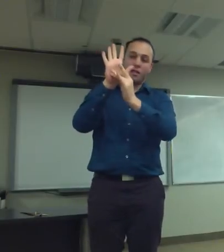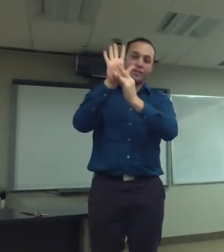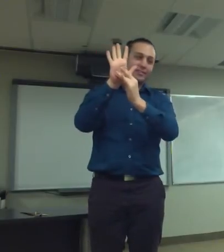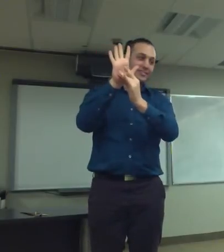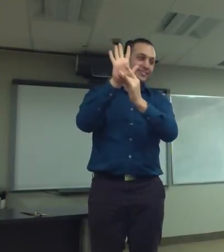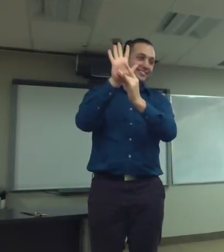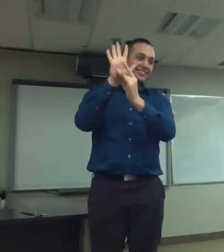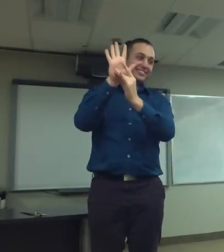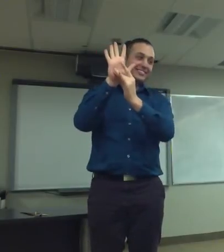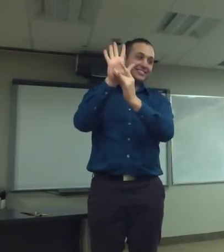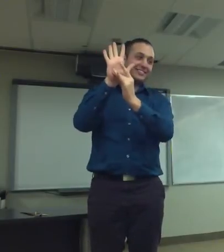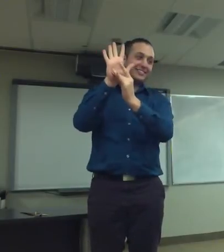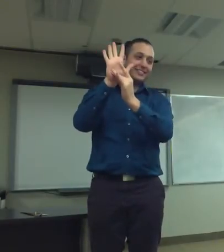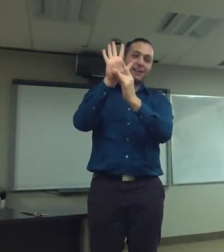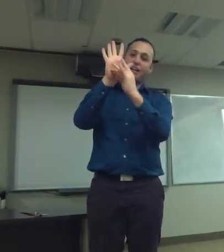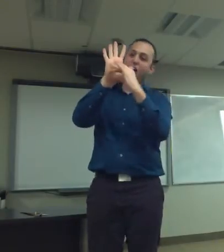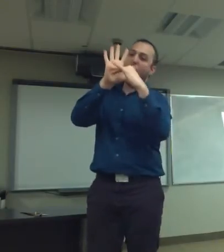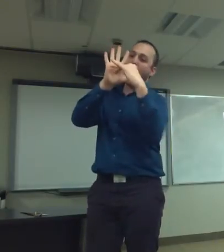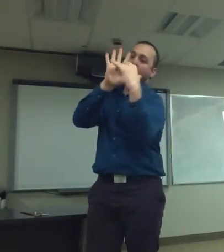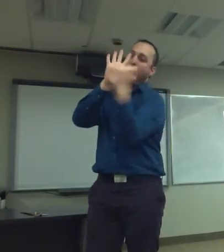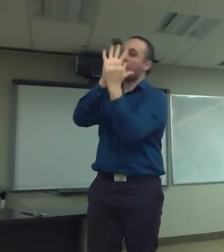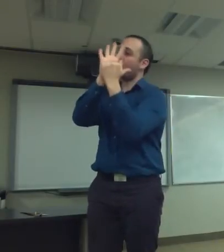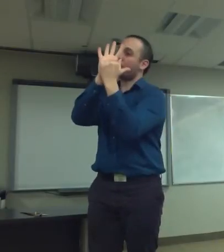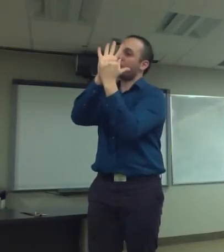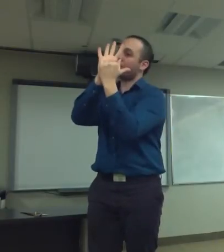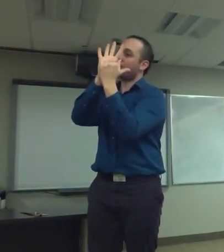indelible,